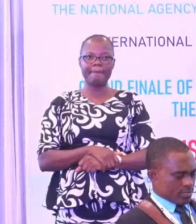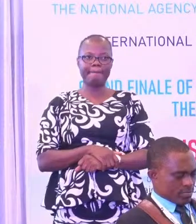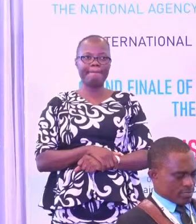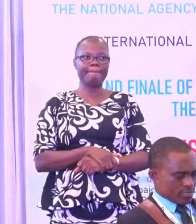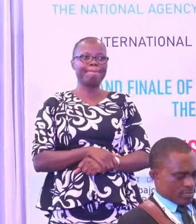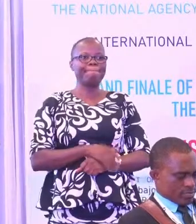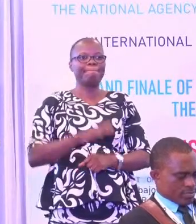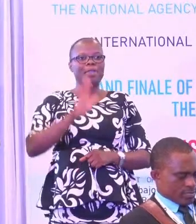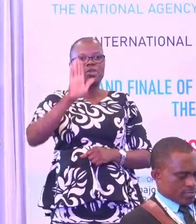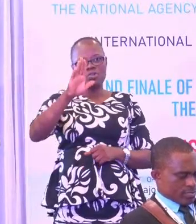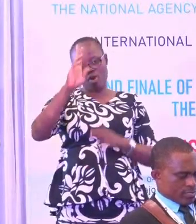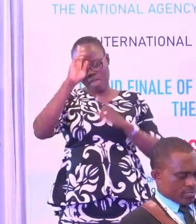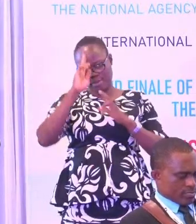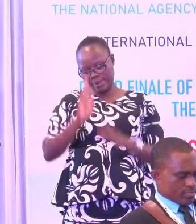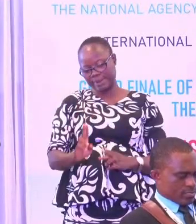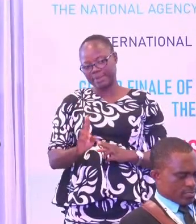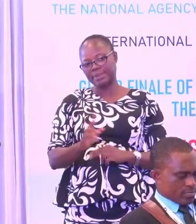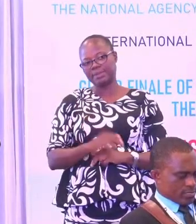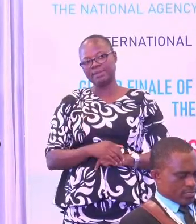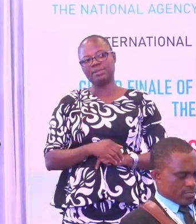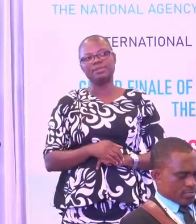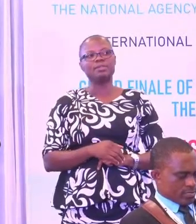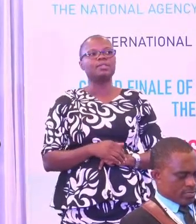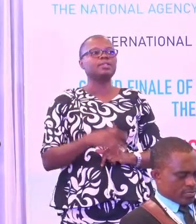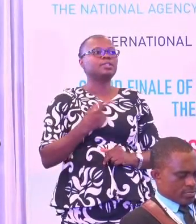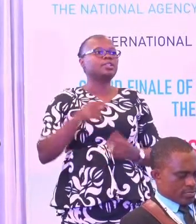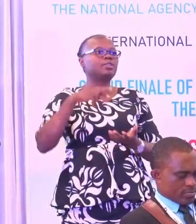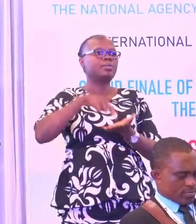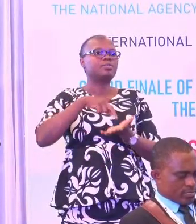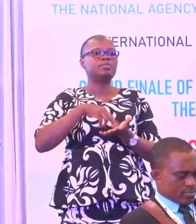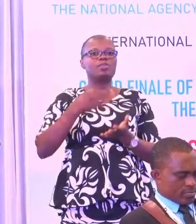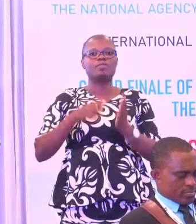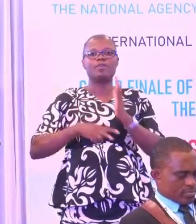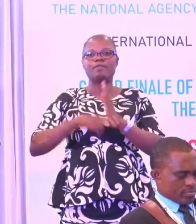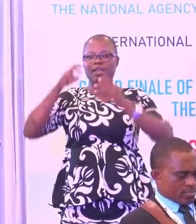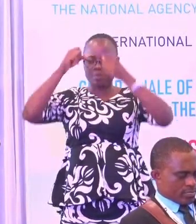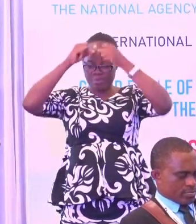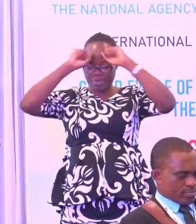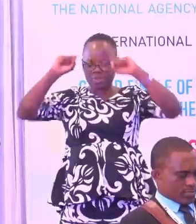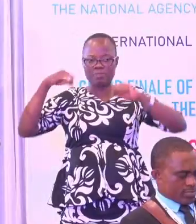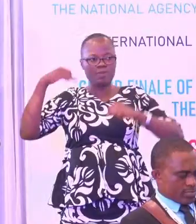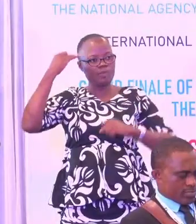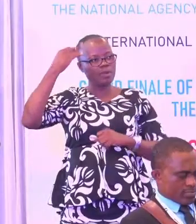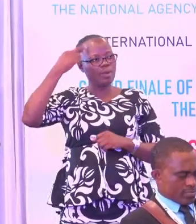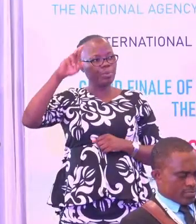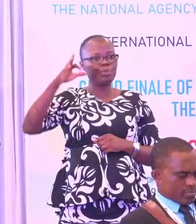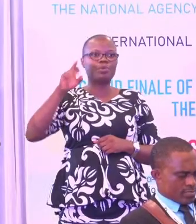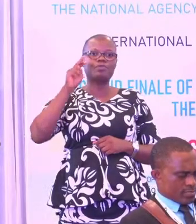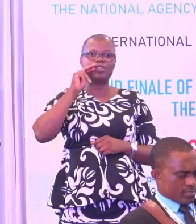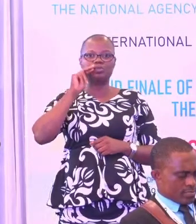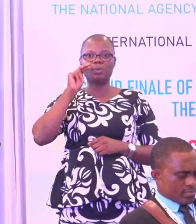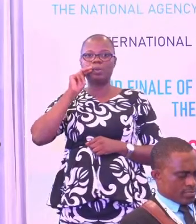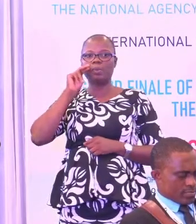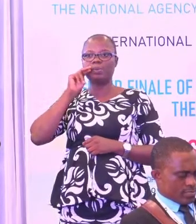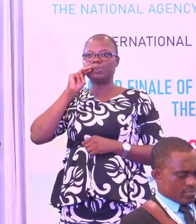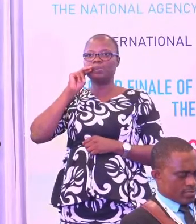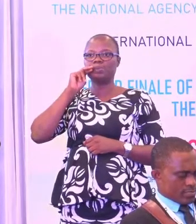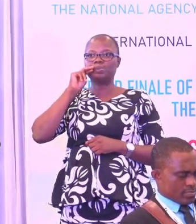Your Excellency, the representative of the Vice President of the Federal Republic of Nigeria,